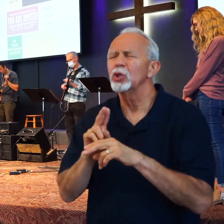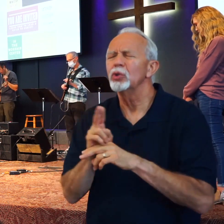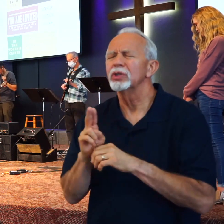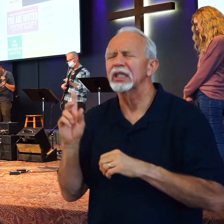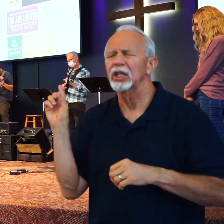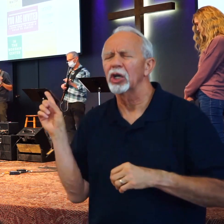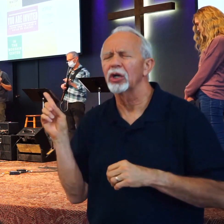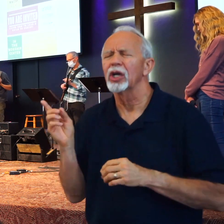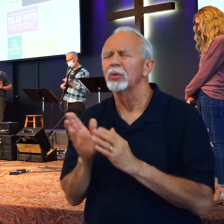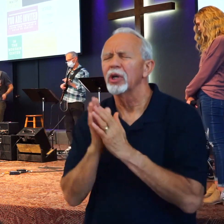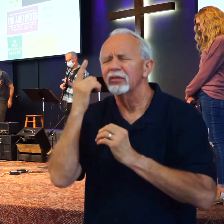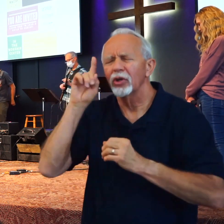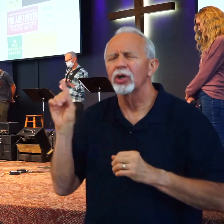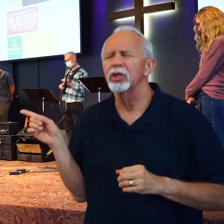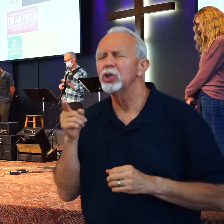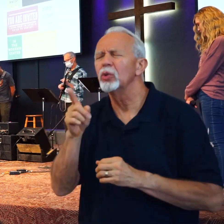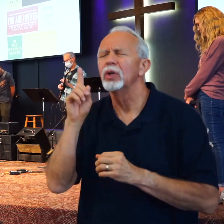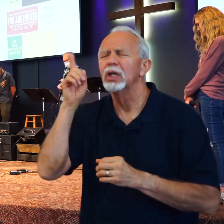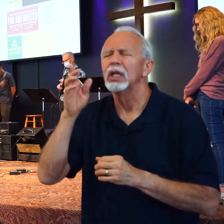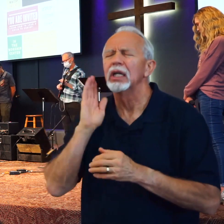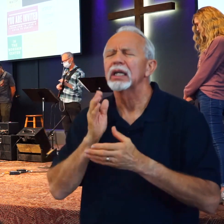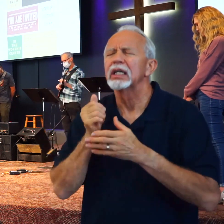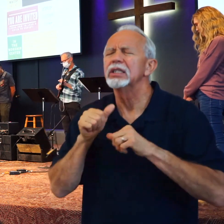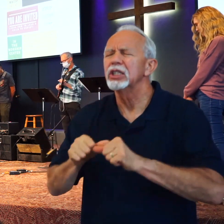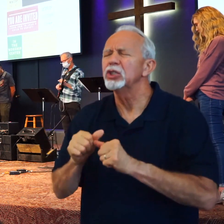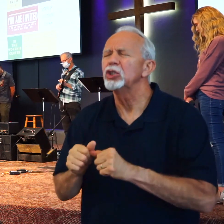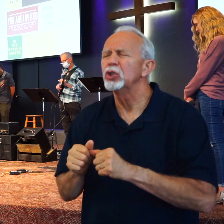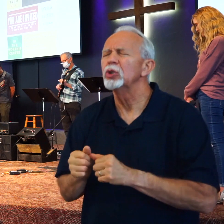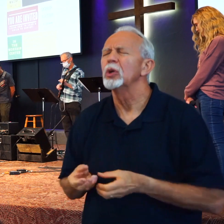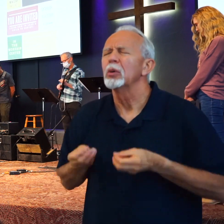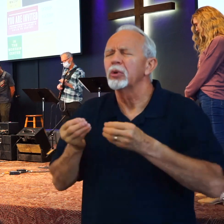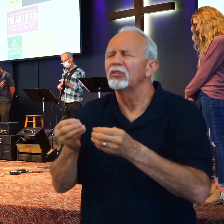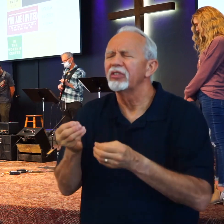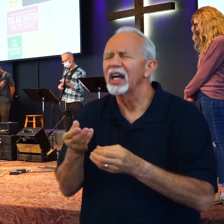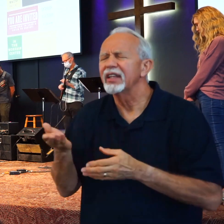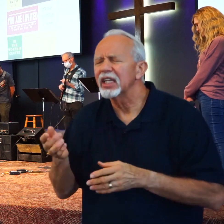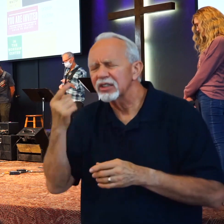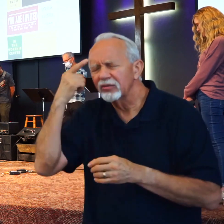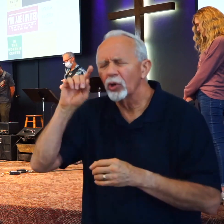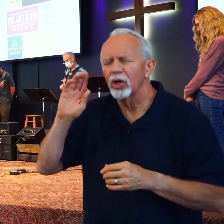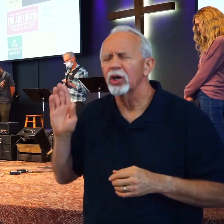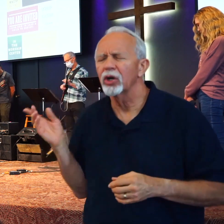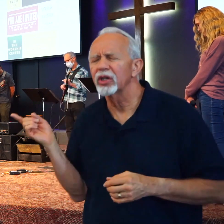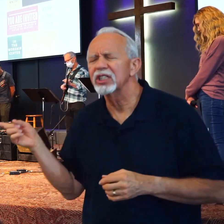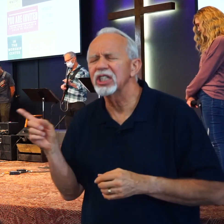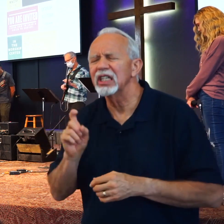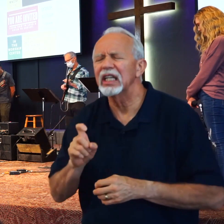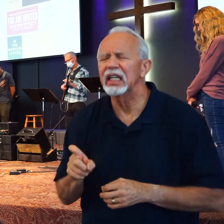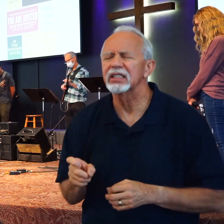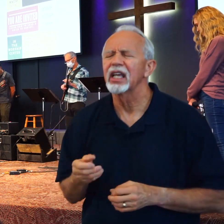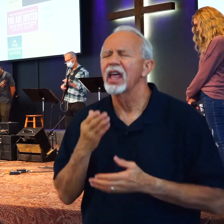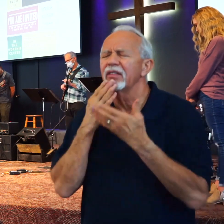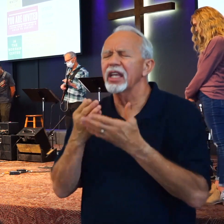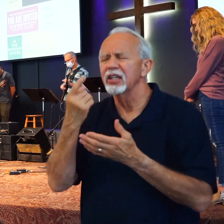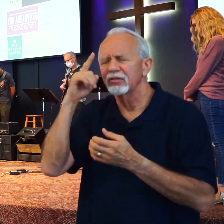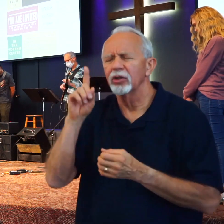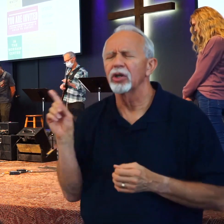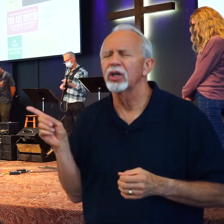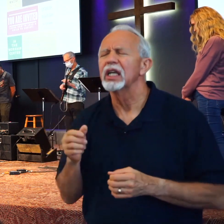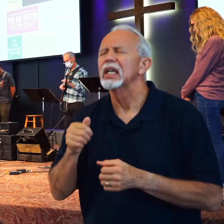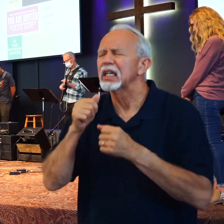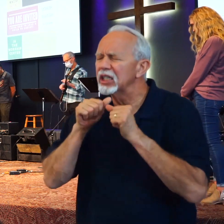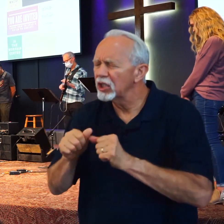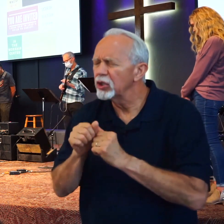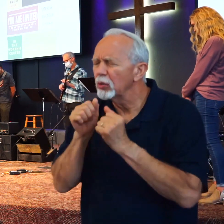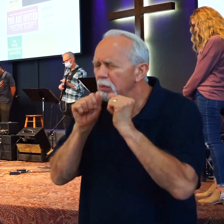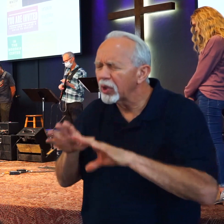her that you would continue to provide for her and the ministry you've set her to. Father, thank you so much for her. Continue to bless her